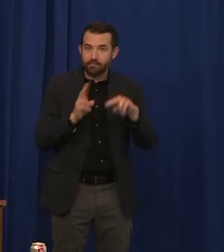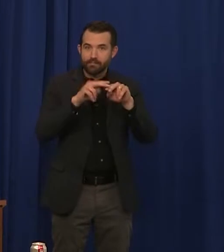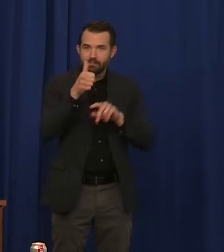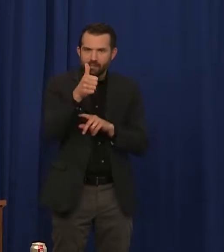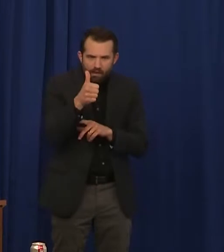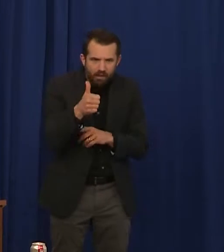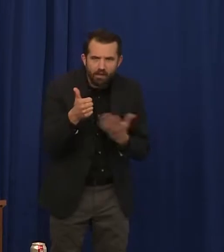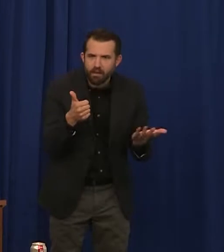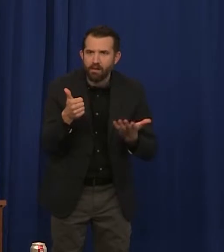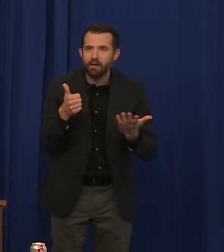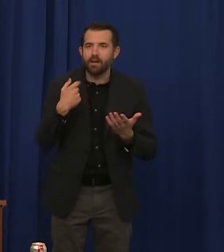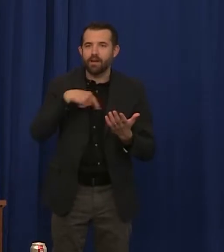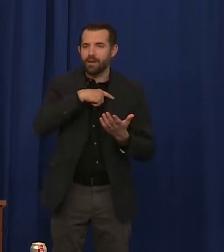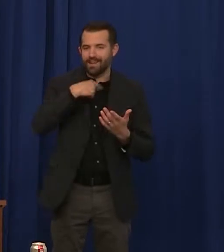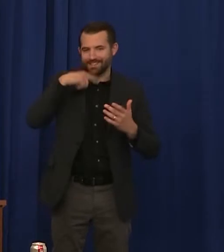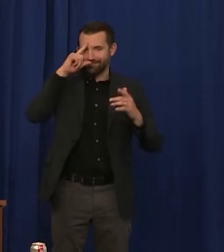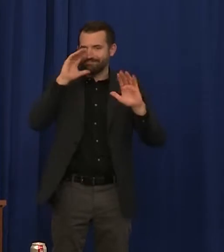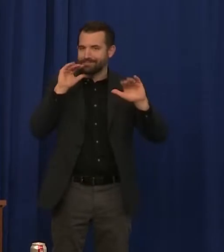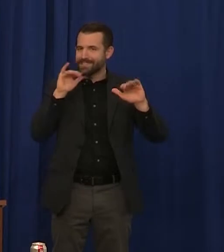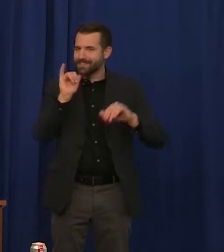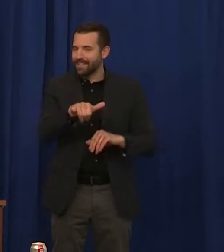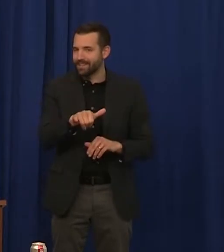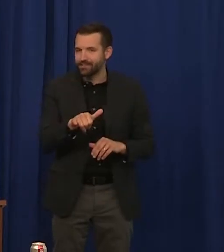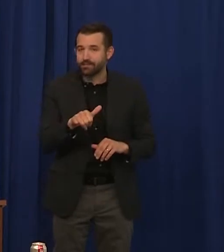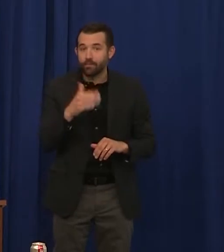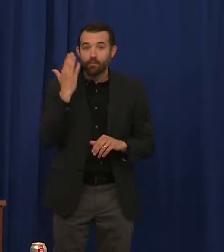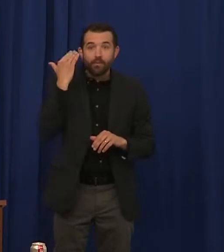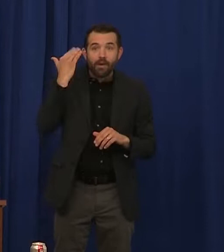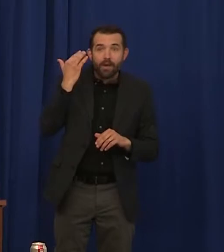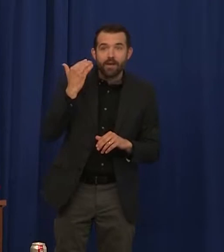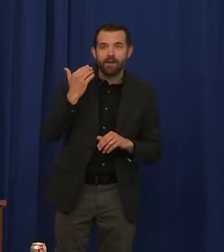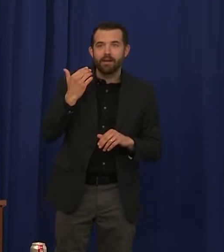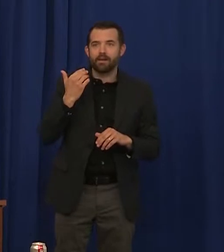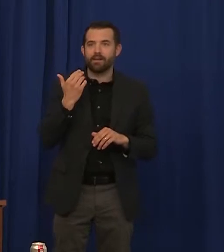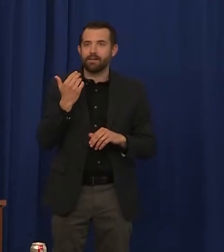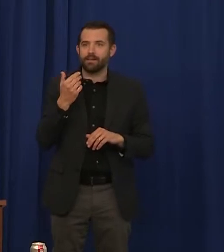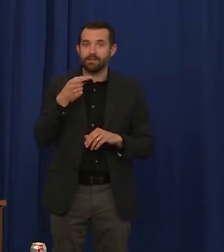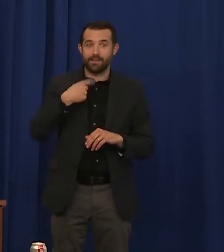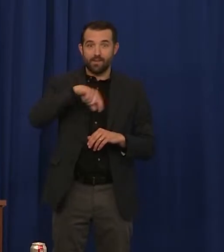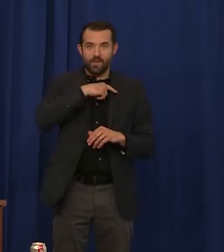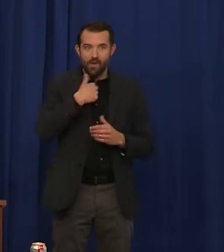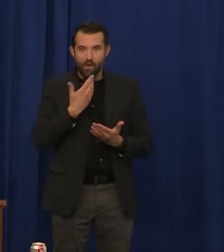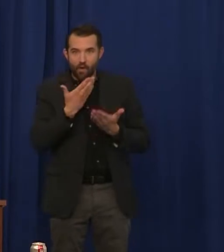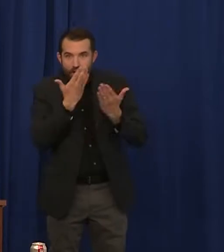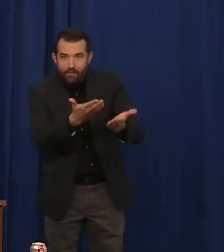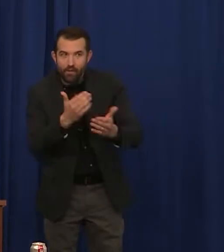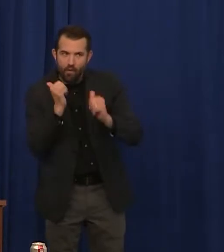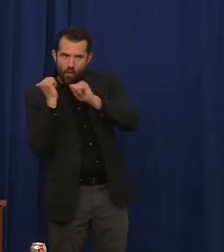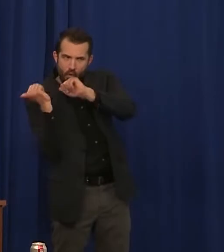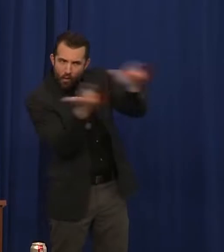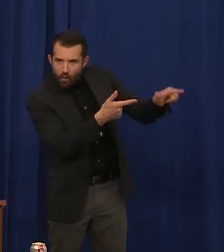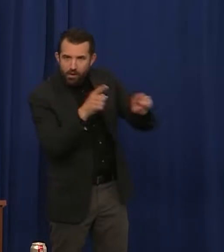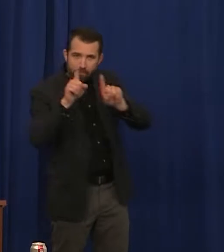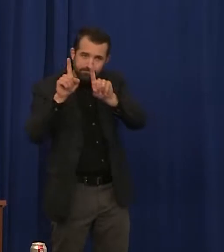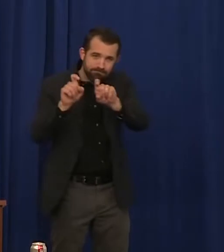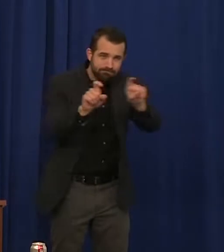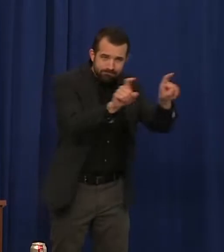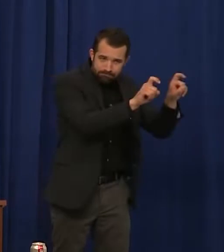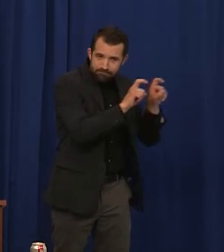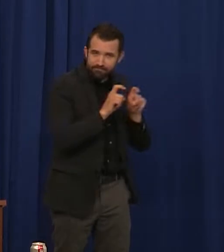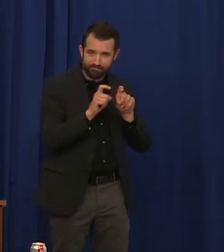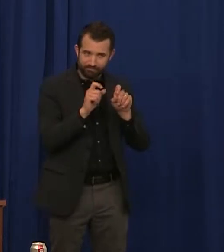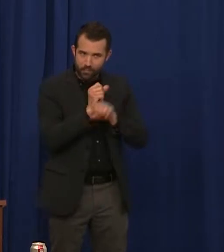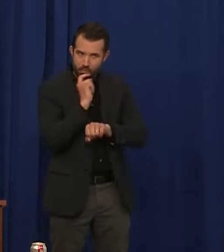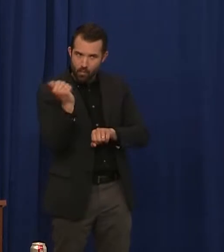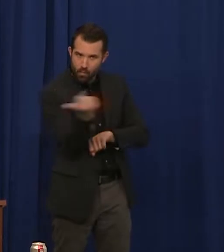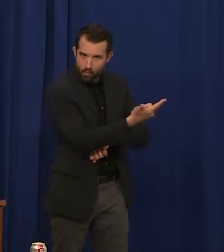that we anticipated. It is a function of the fact that we offered universal testing. And as in public health, as in